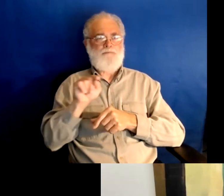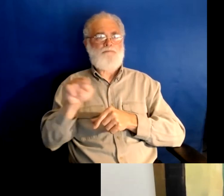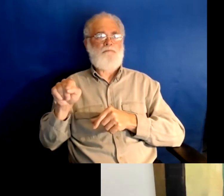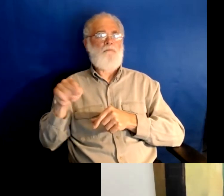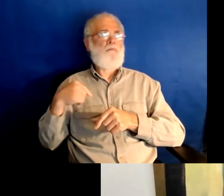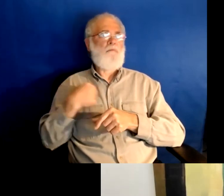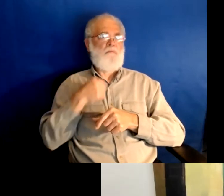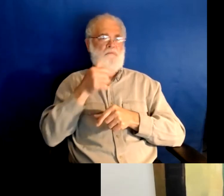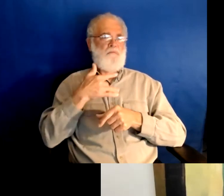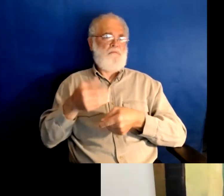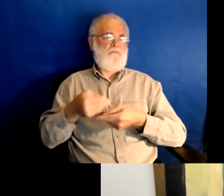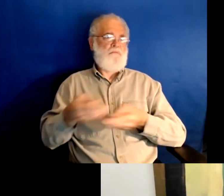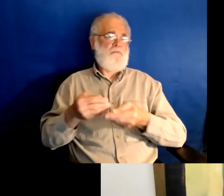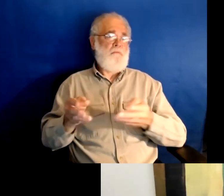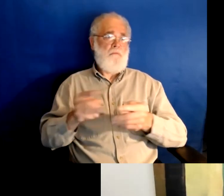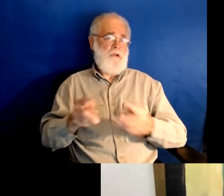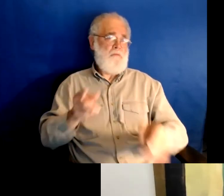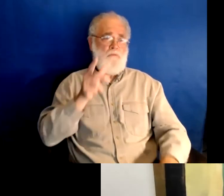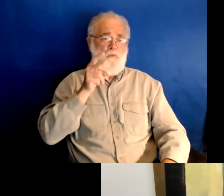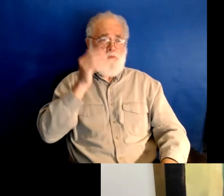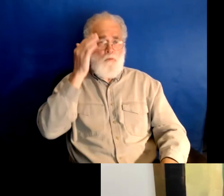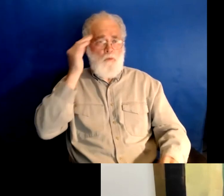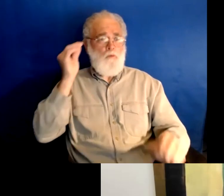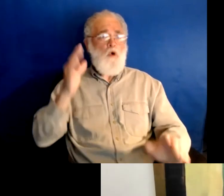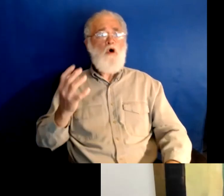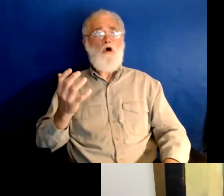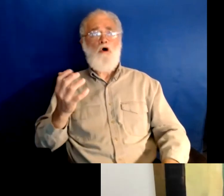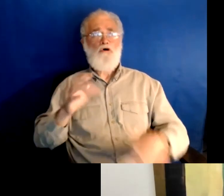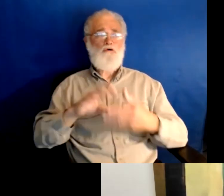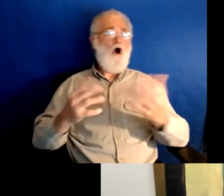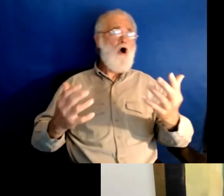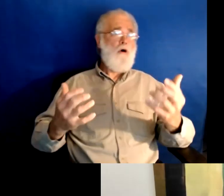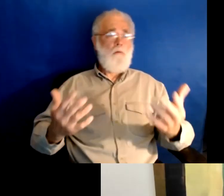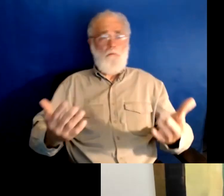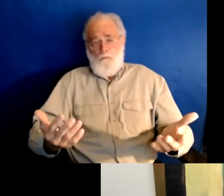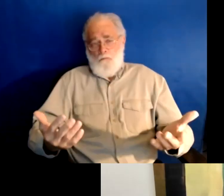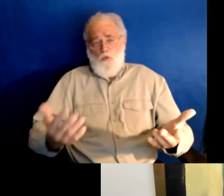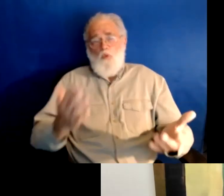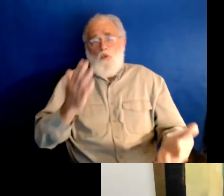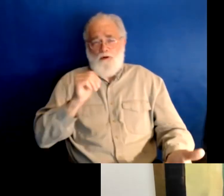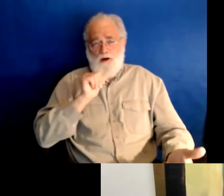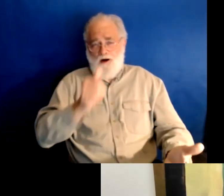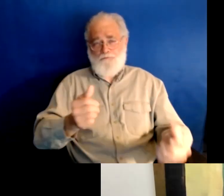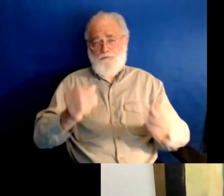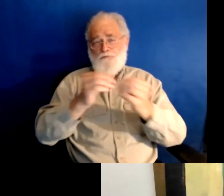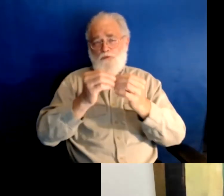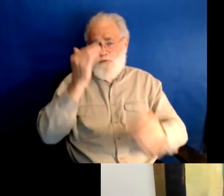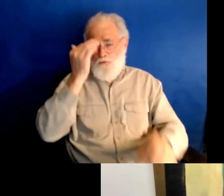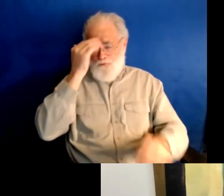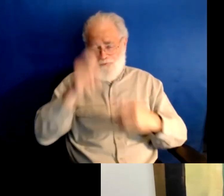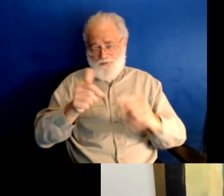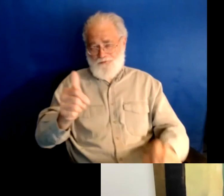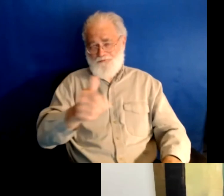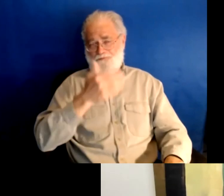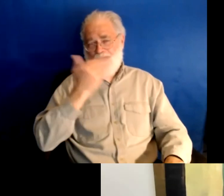geometry. They have different ones that we don't give to everybody. Some who want to learn it,